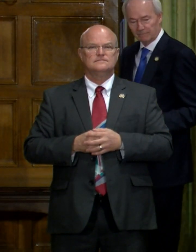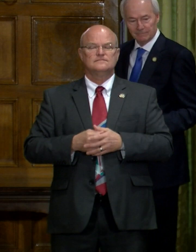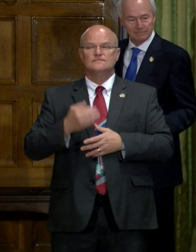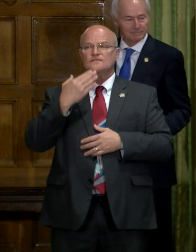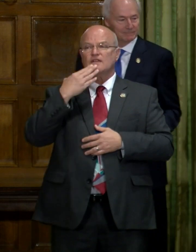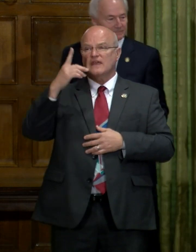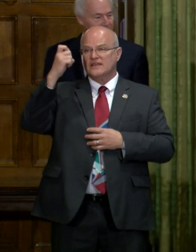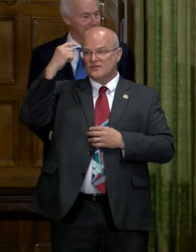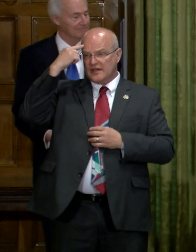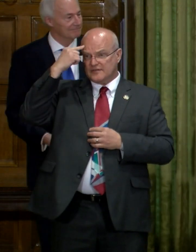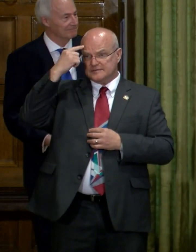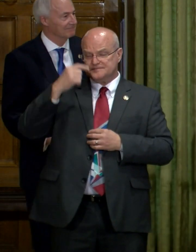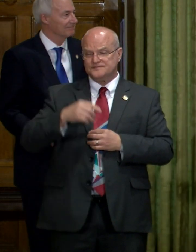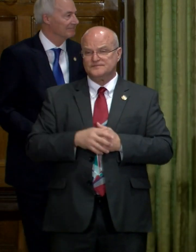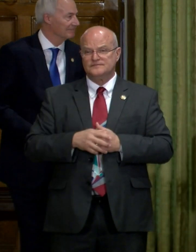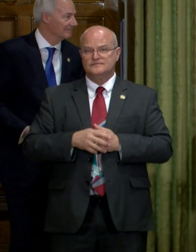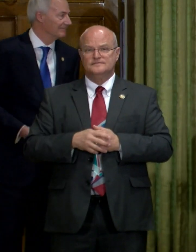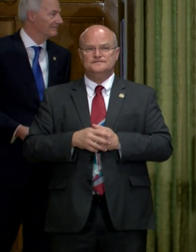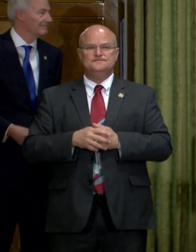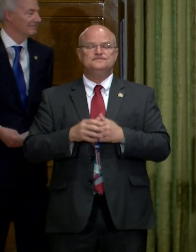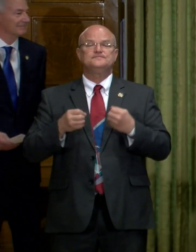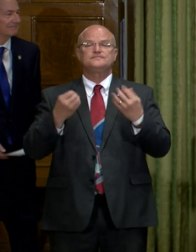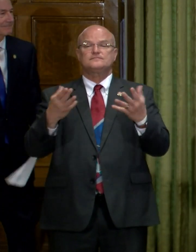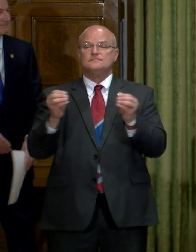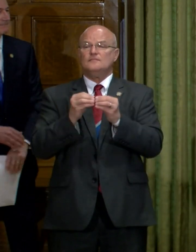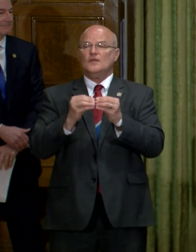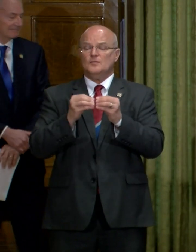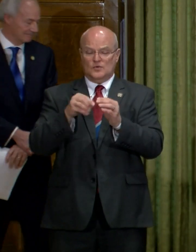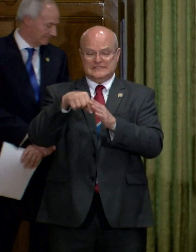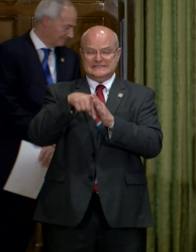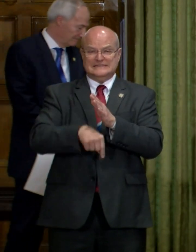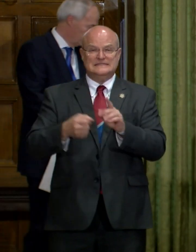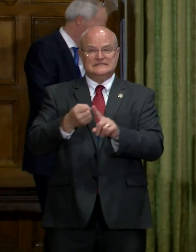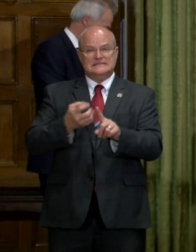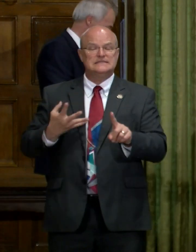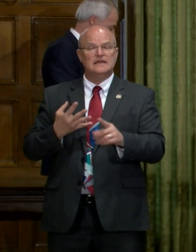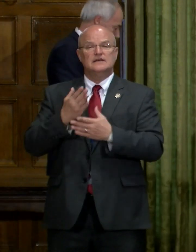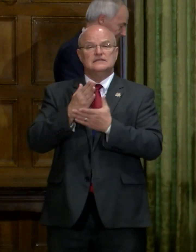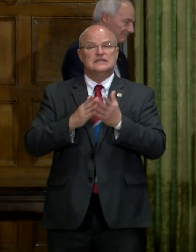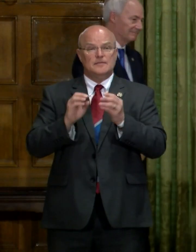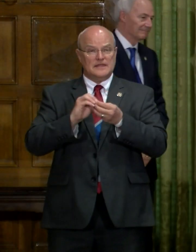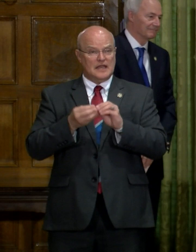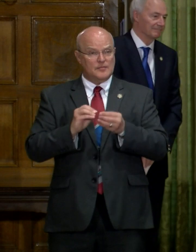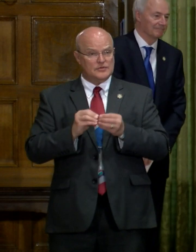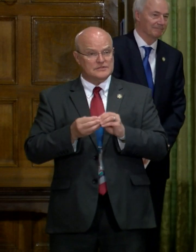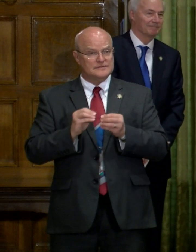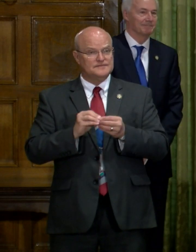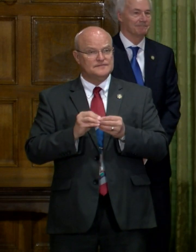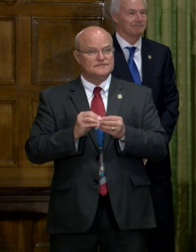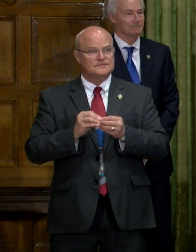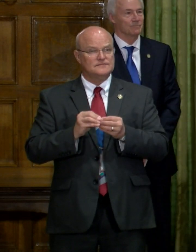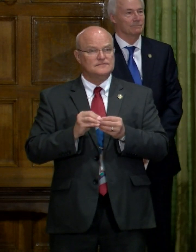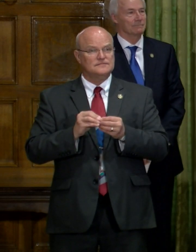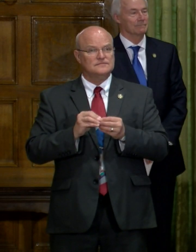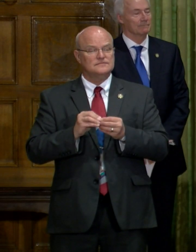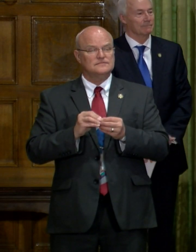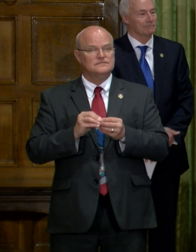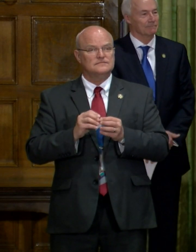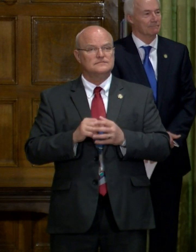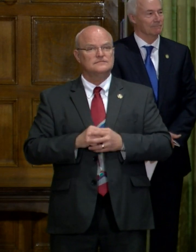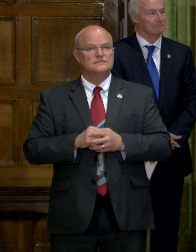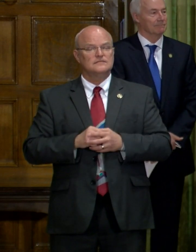Thank you, Governor. Just to give a little bit more detail on some of these numbers, I'm